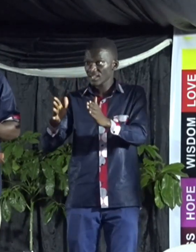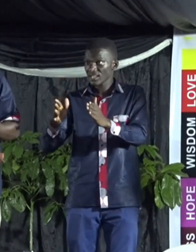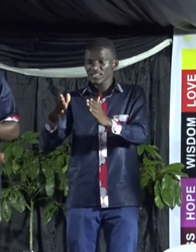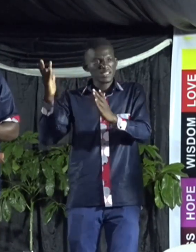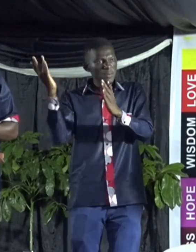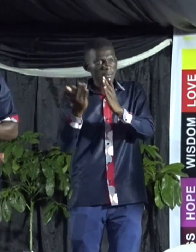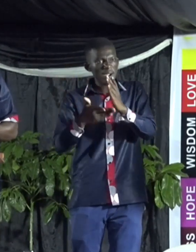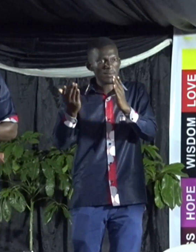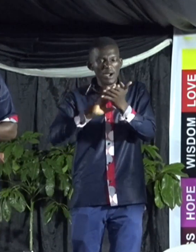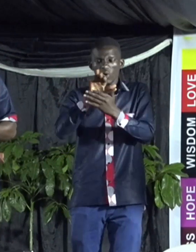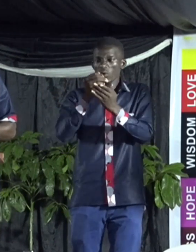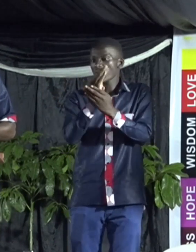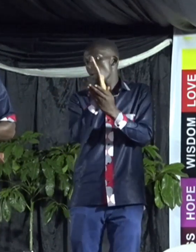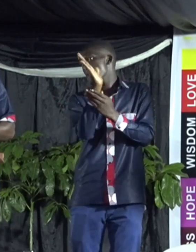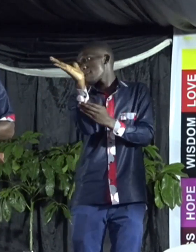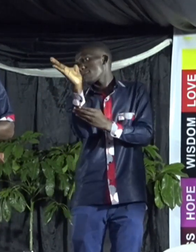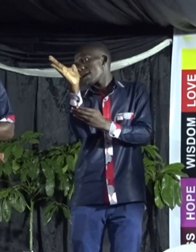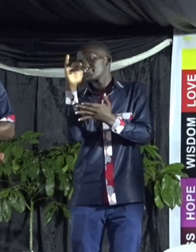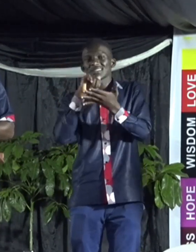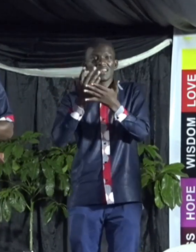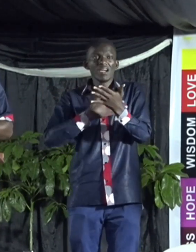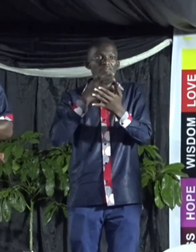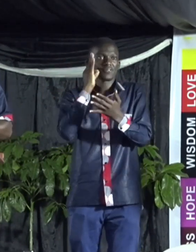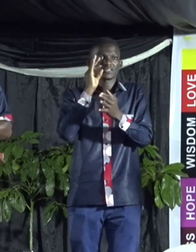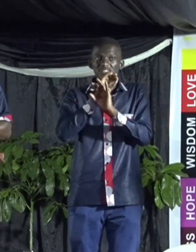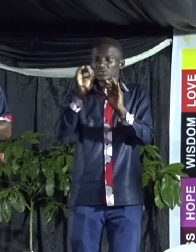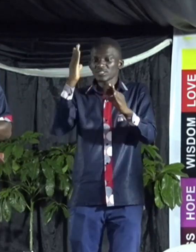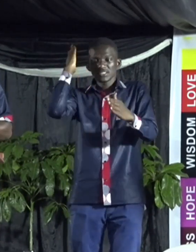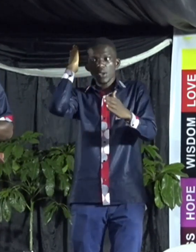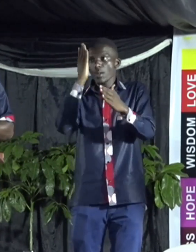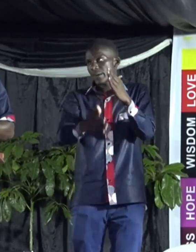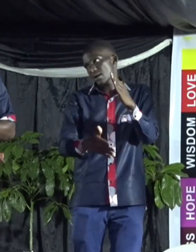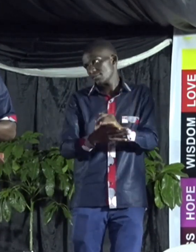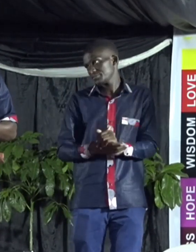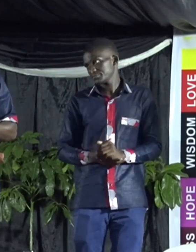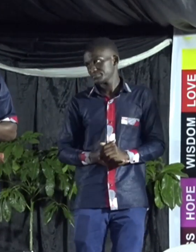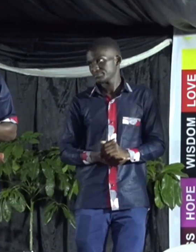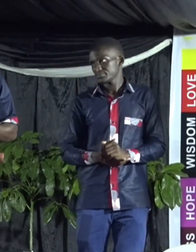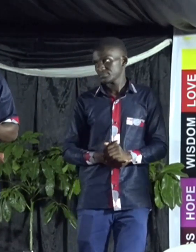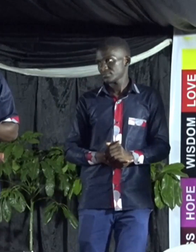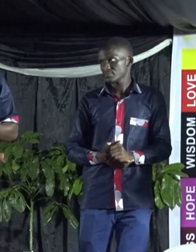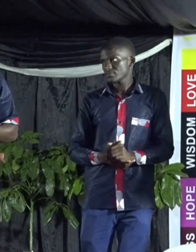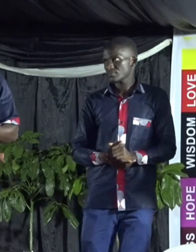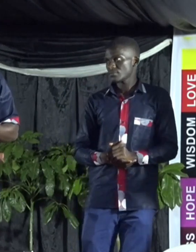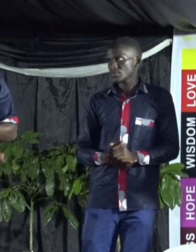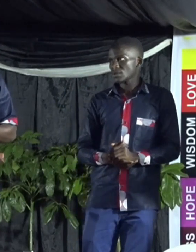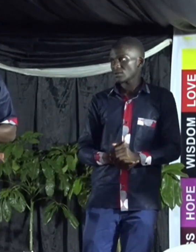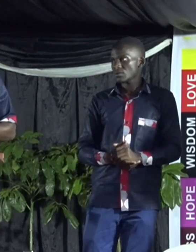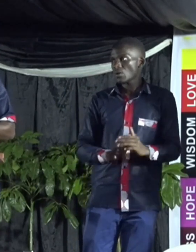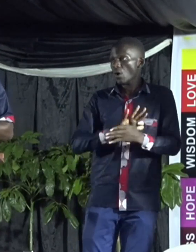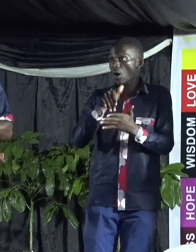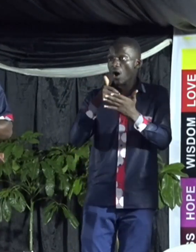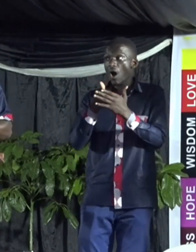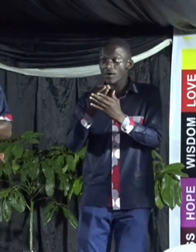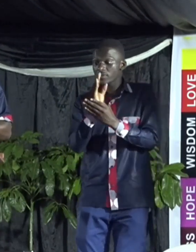every branch in me that does not bear fruit. Ate makama tabi gonna munze agatabala bibala. While every branch that bears